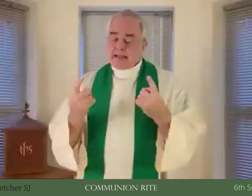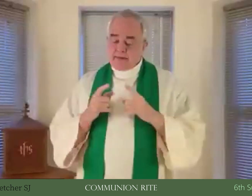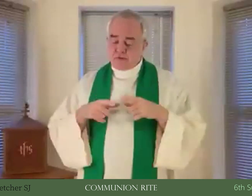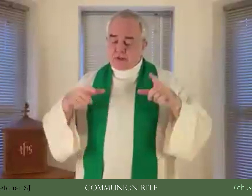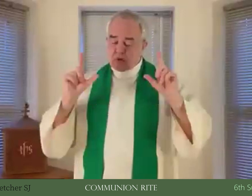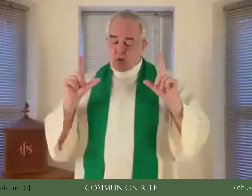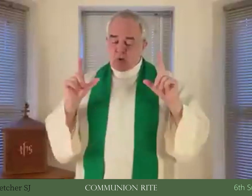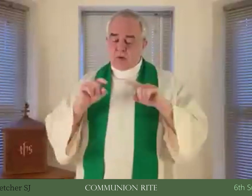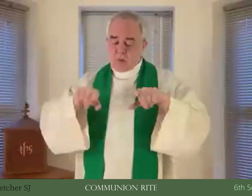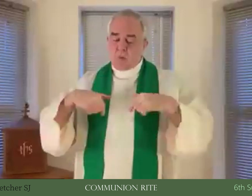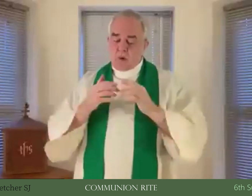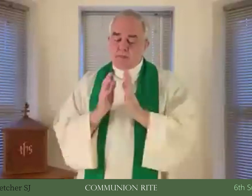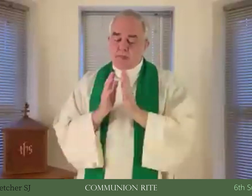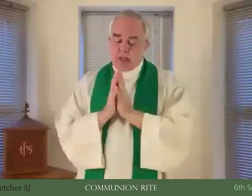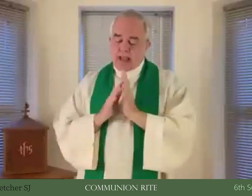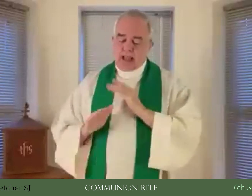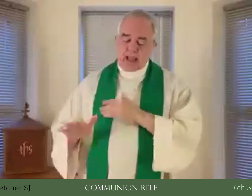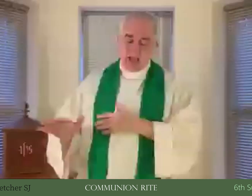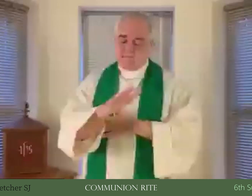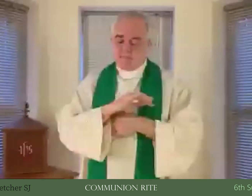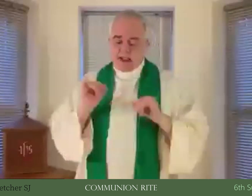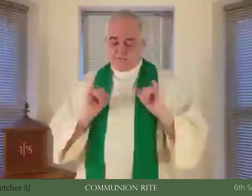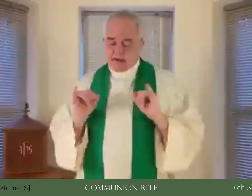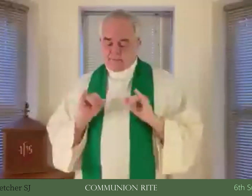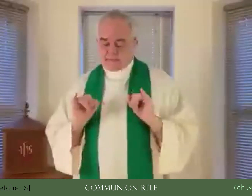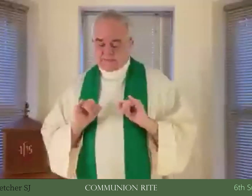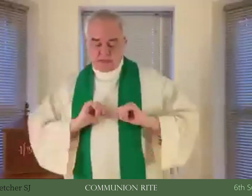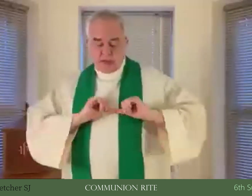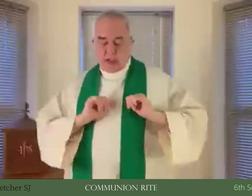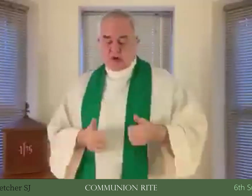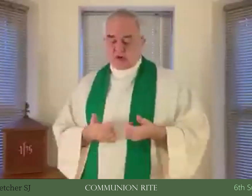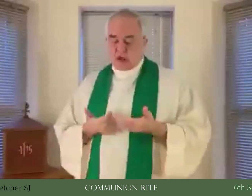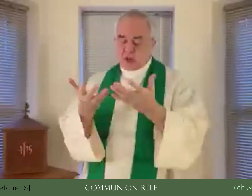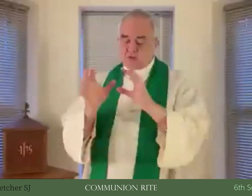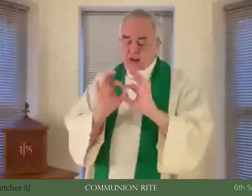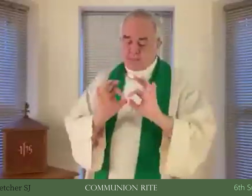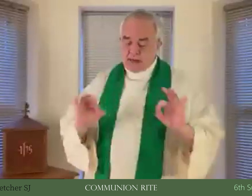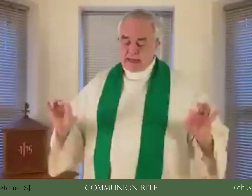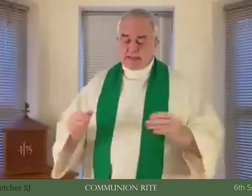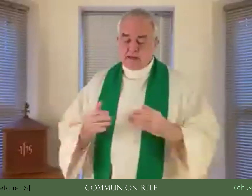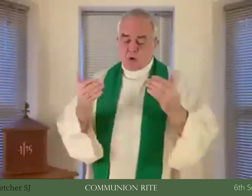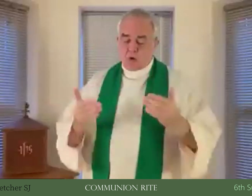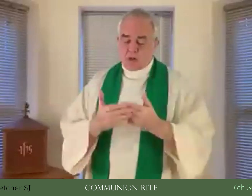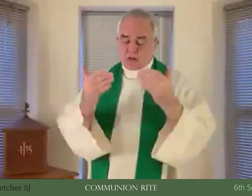Deliver us, Lord, we pray, from every evil. Grant us peace all our